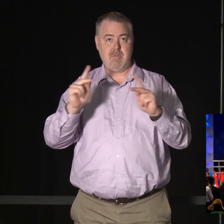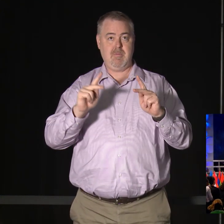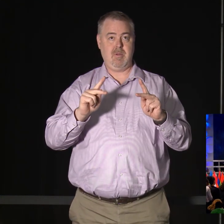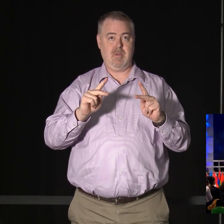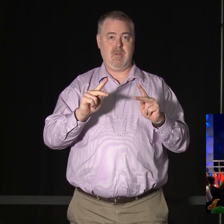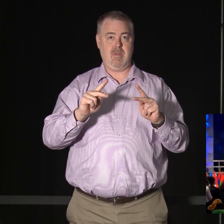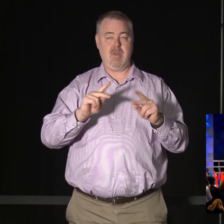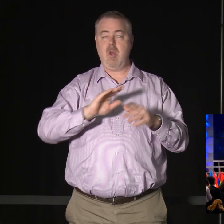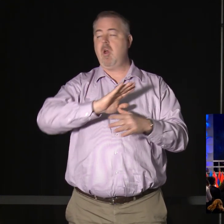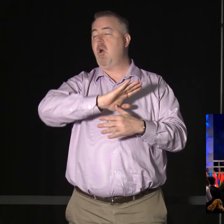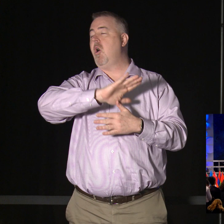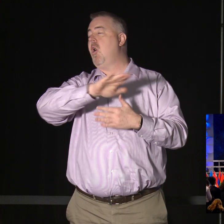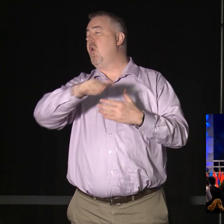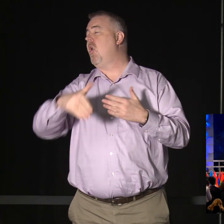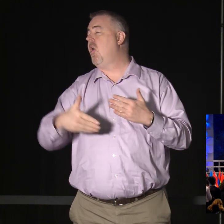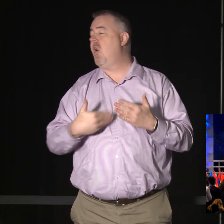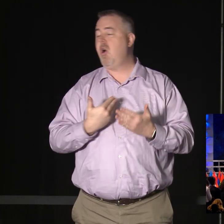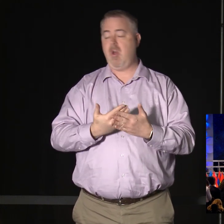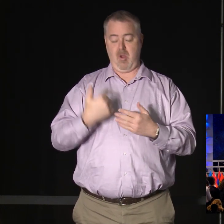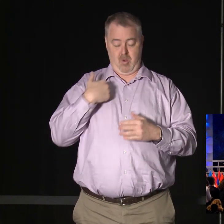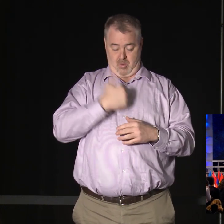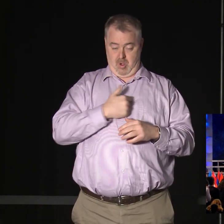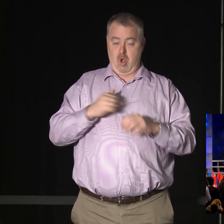could have asked for.